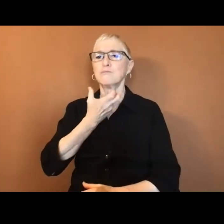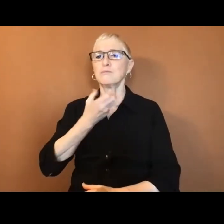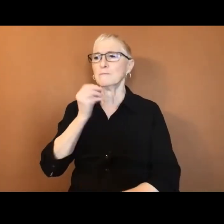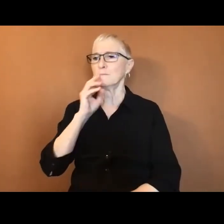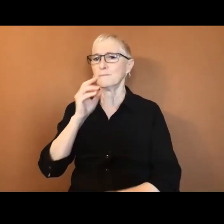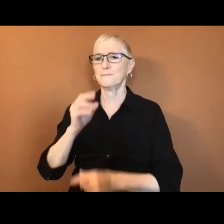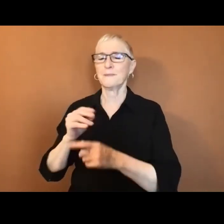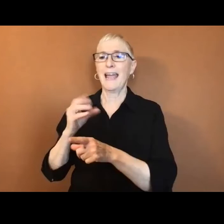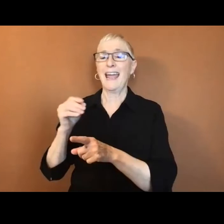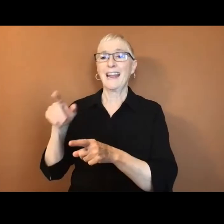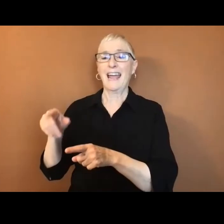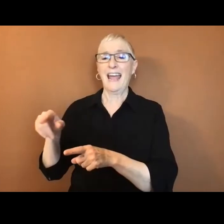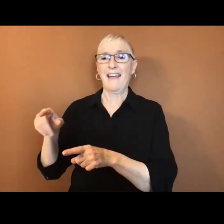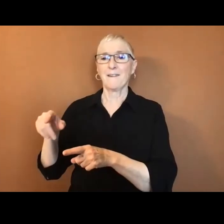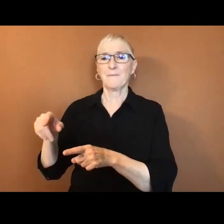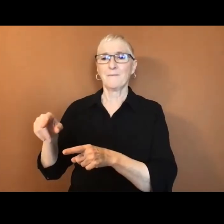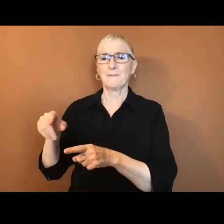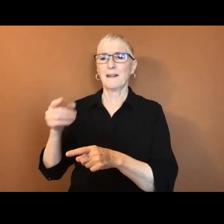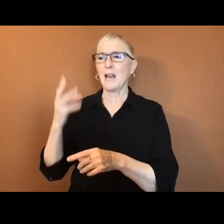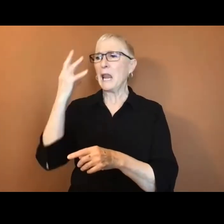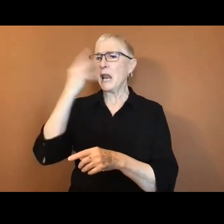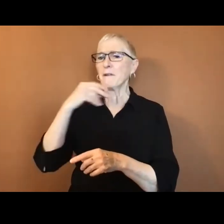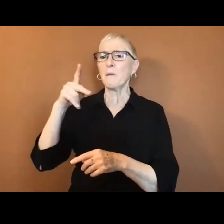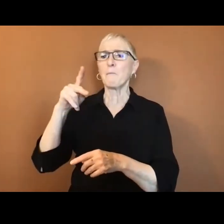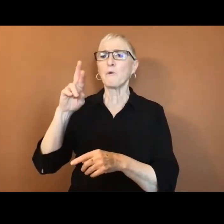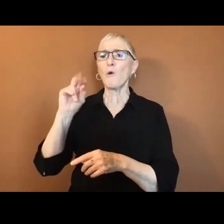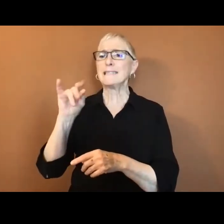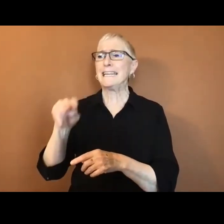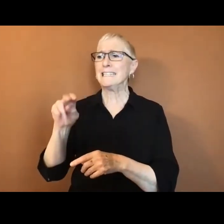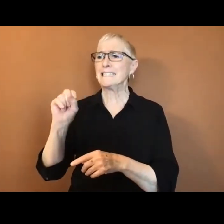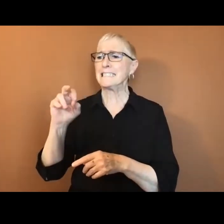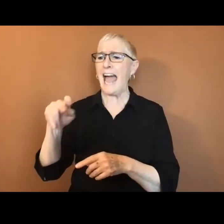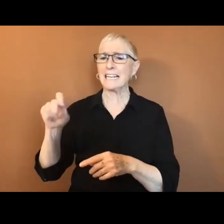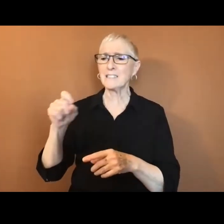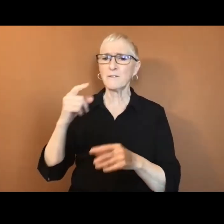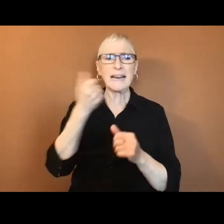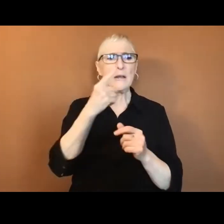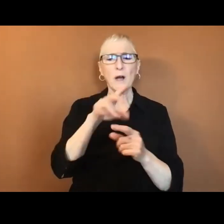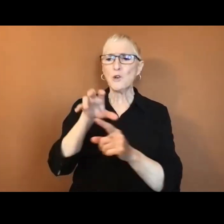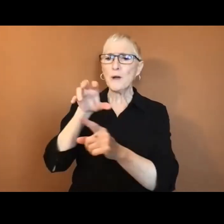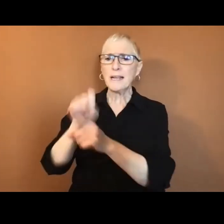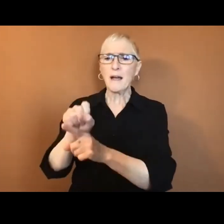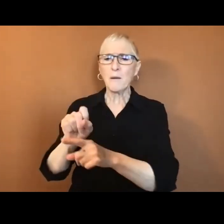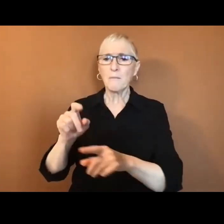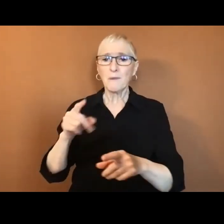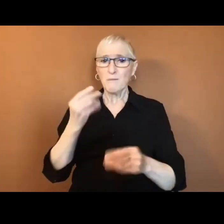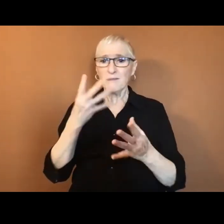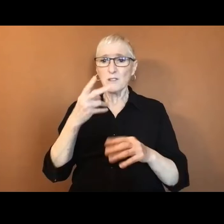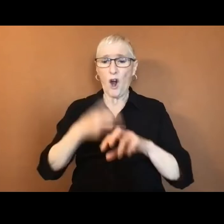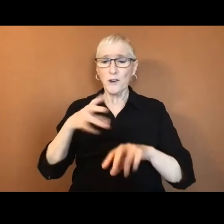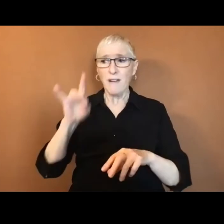And they're these little, lovely protein snacks for any predator to take, but it's actually hard to find them in a cluttered